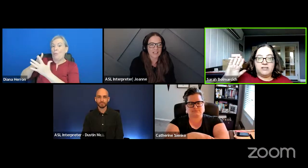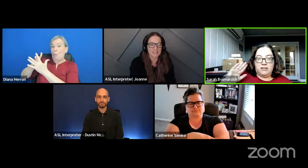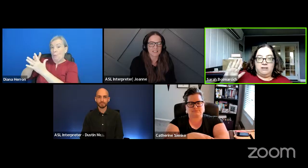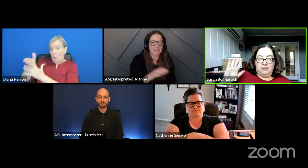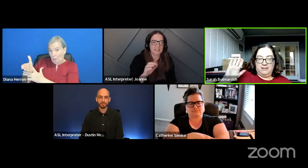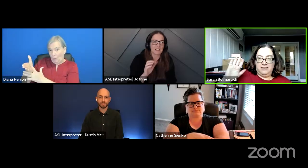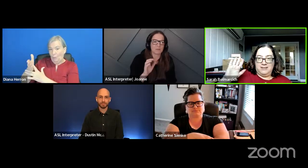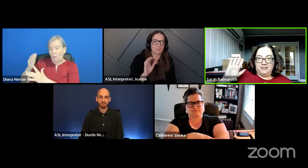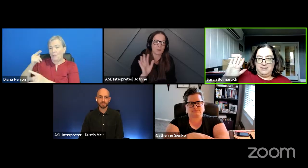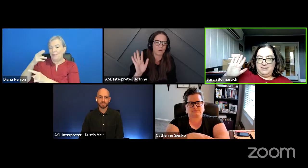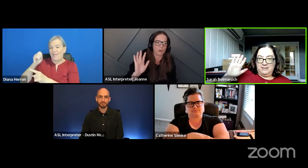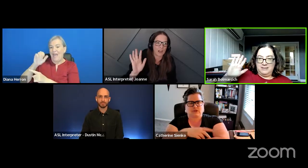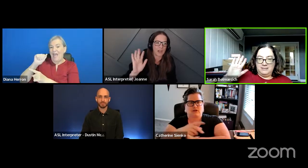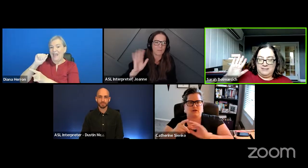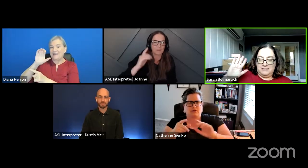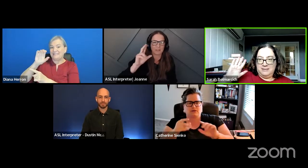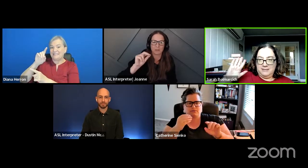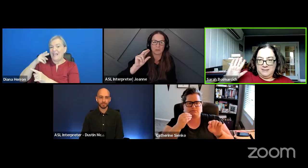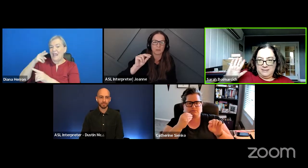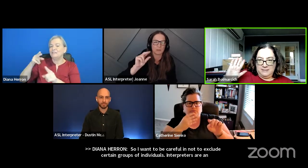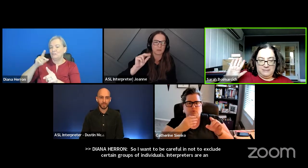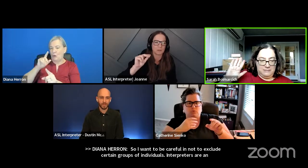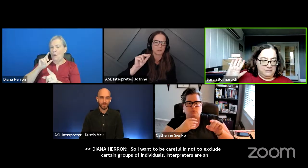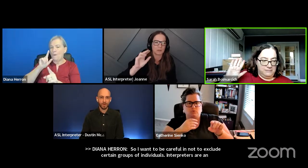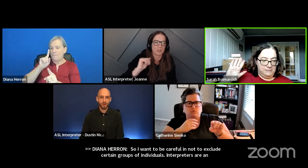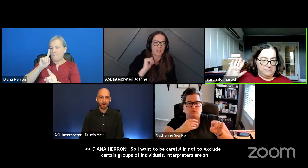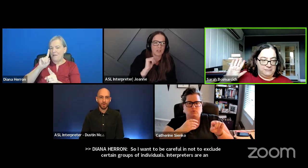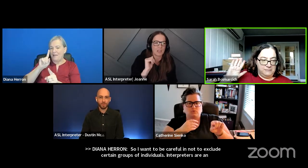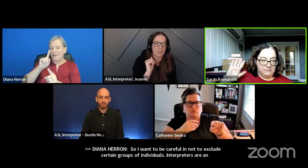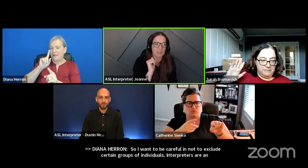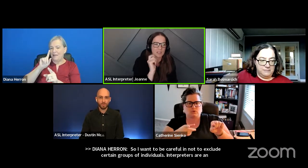the licensing program,